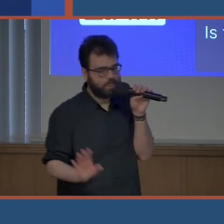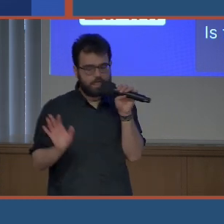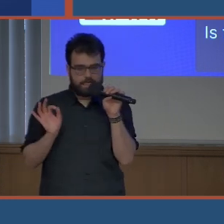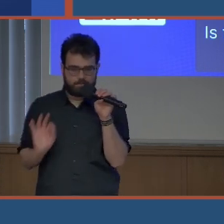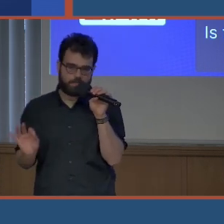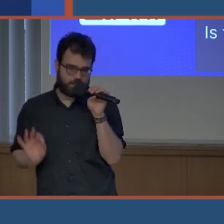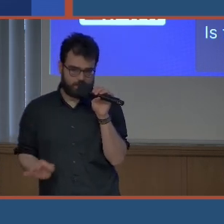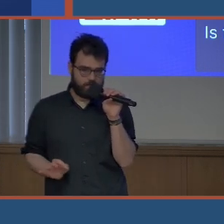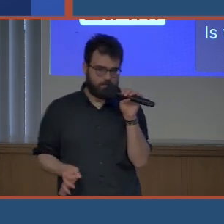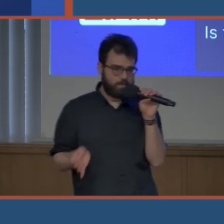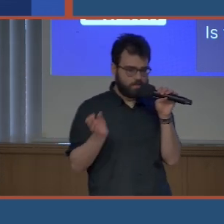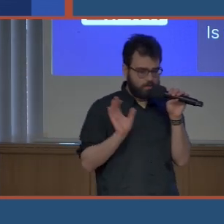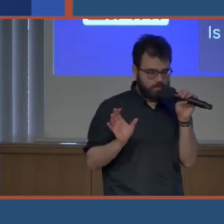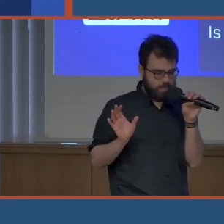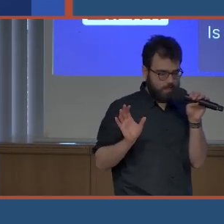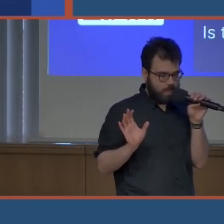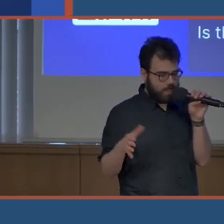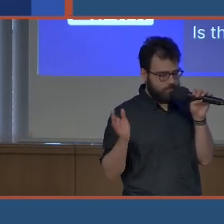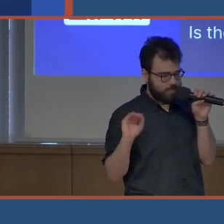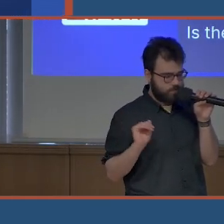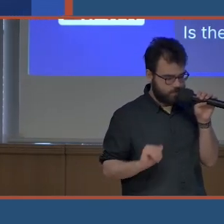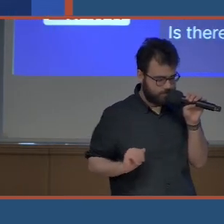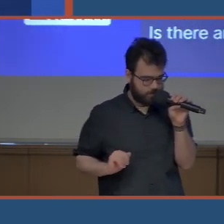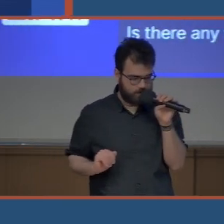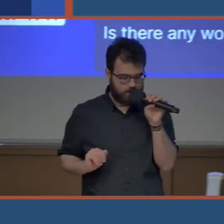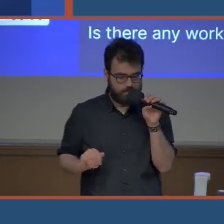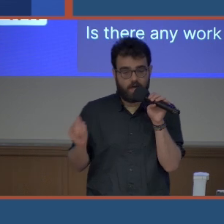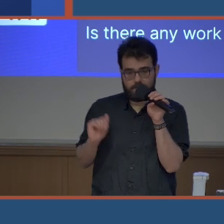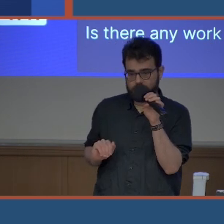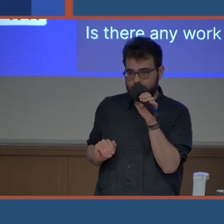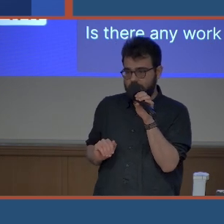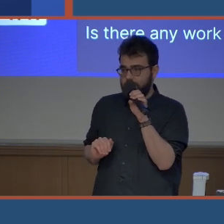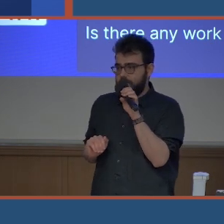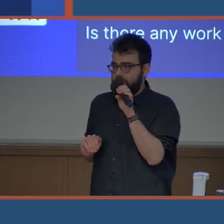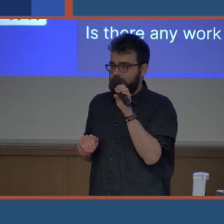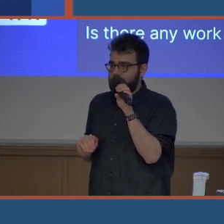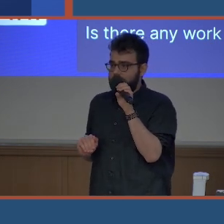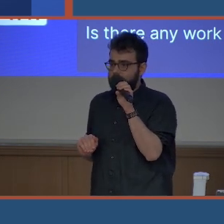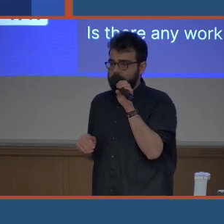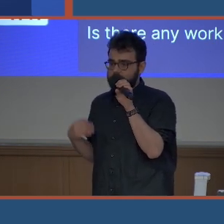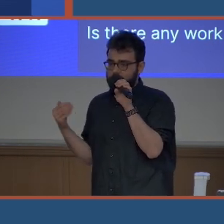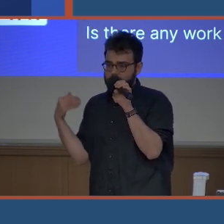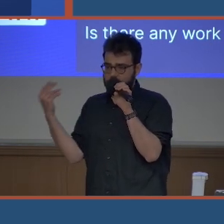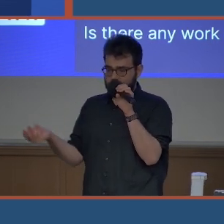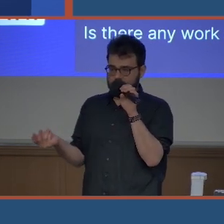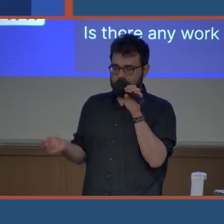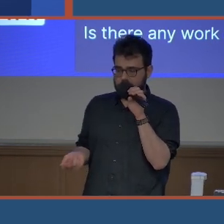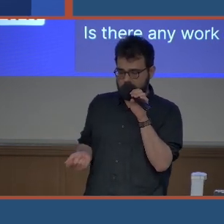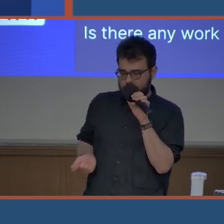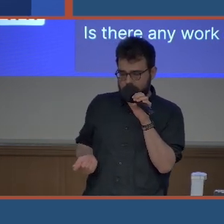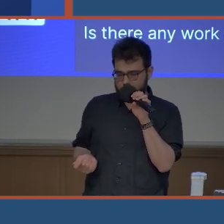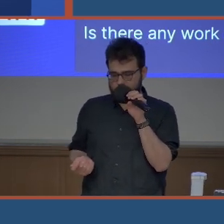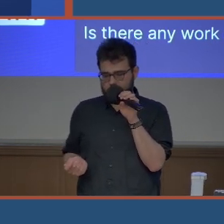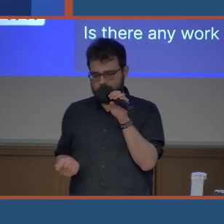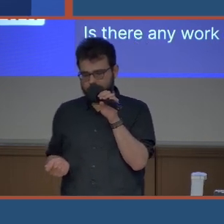one? It's much easier because you already have this hardest part behind you. And usually when learning is another